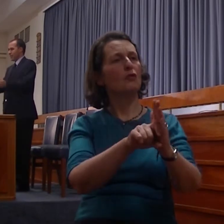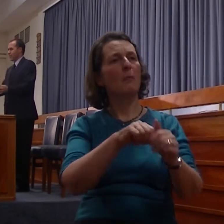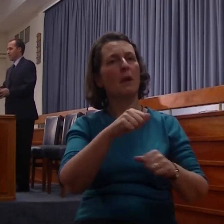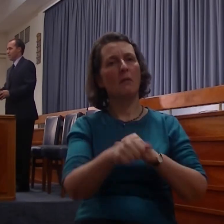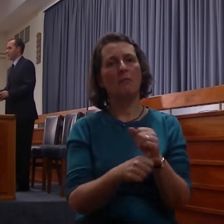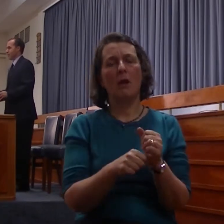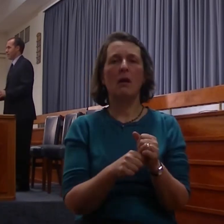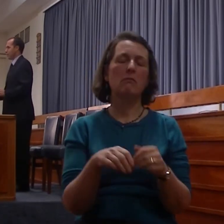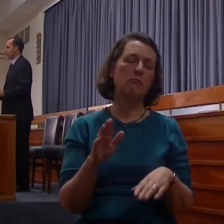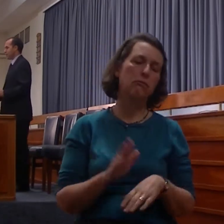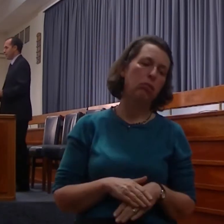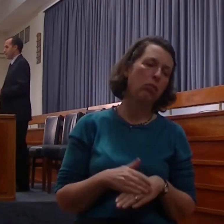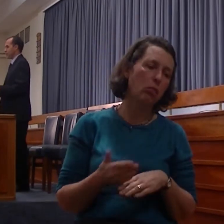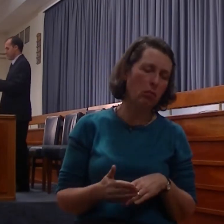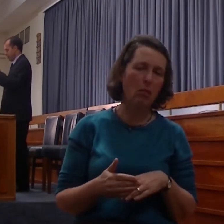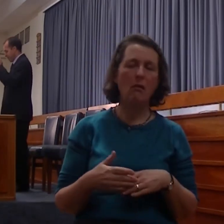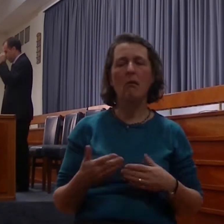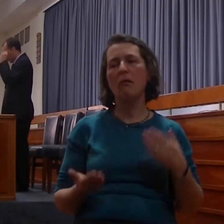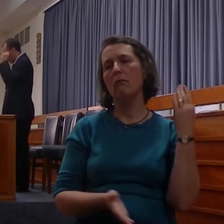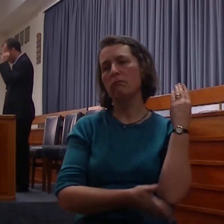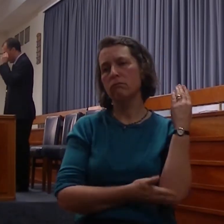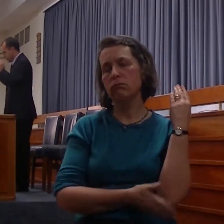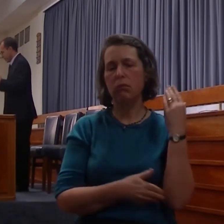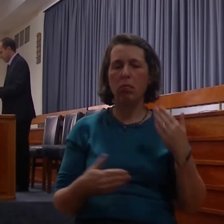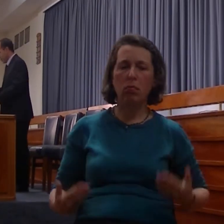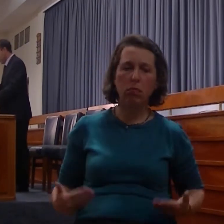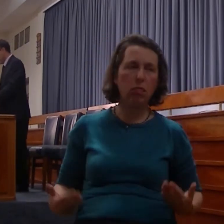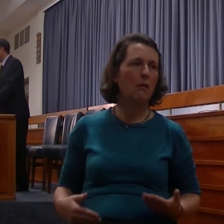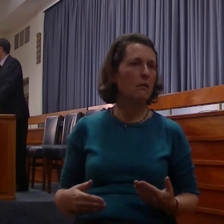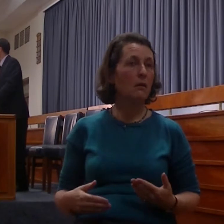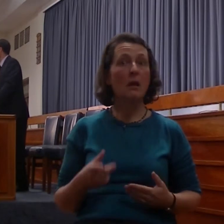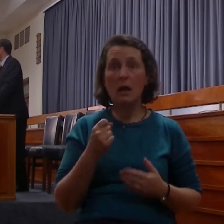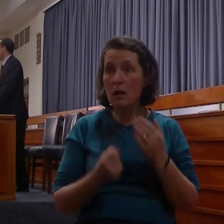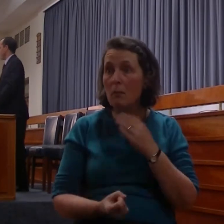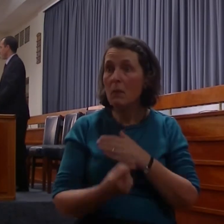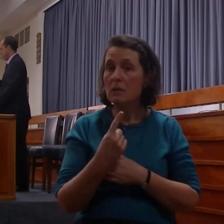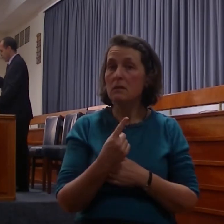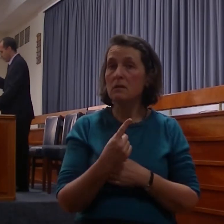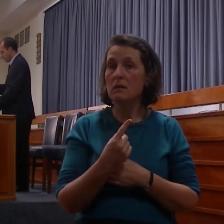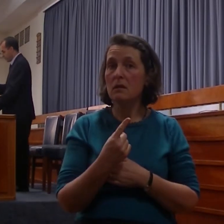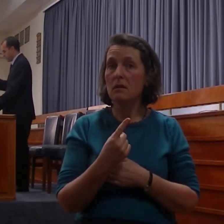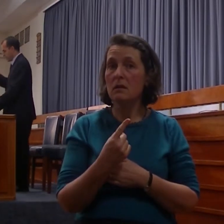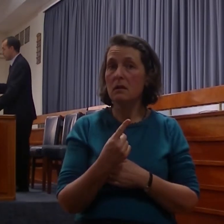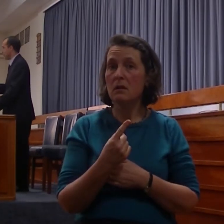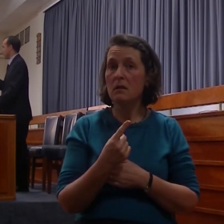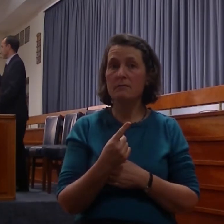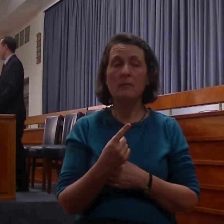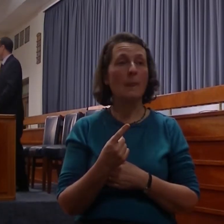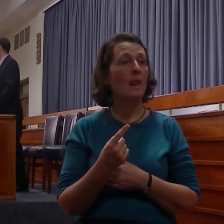So that church became lethargic. The church became apathetic. And what